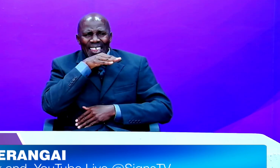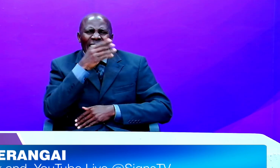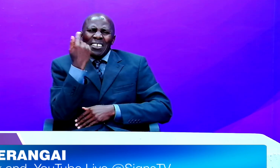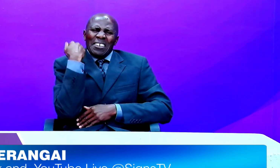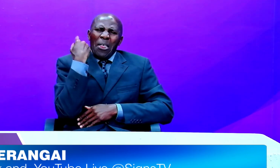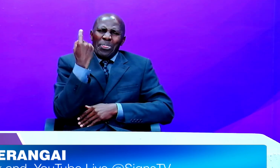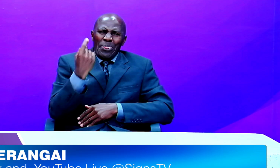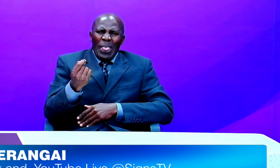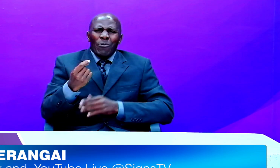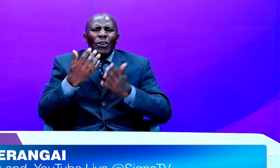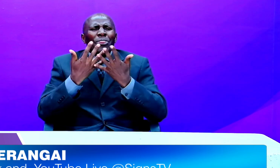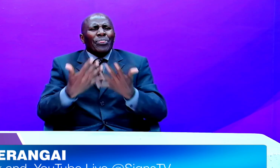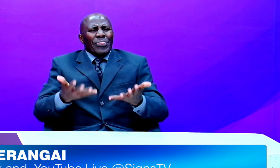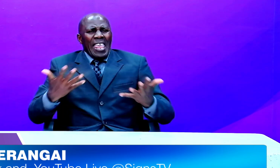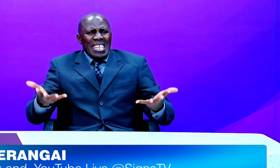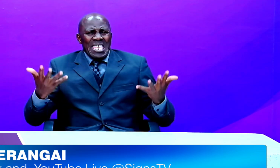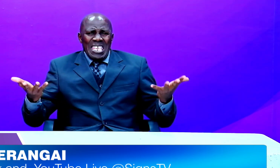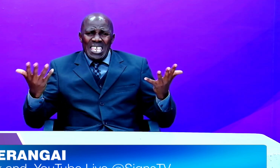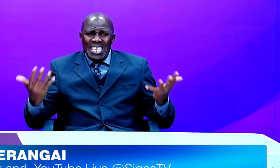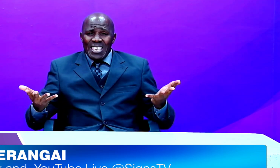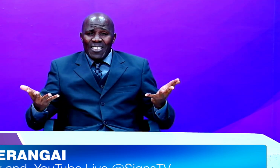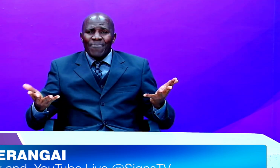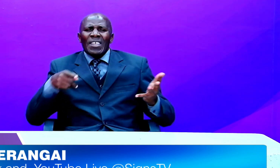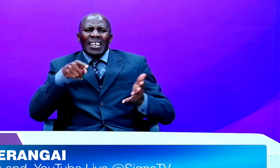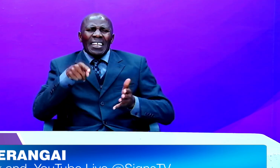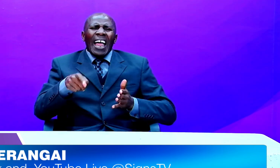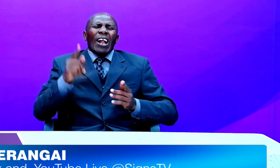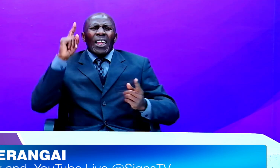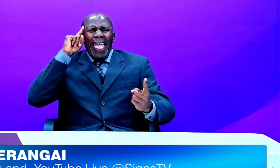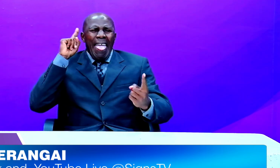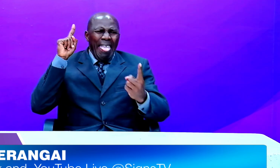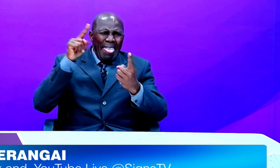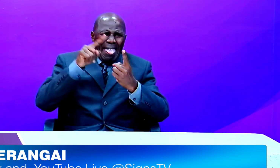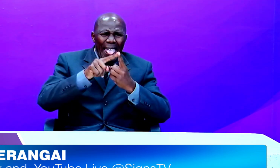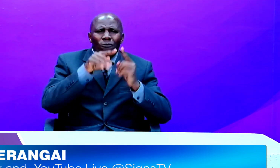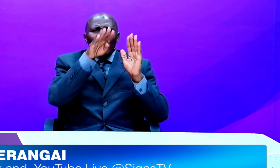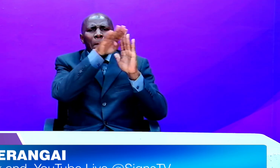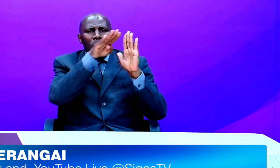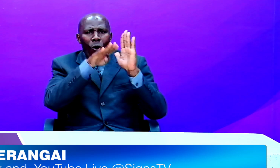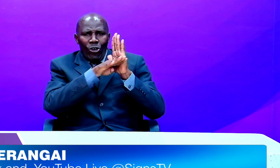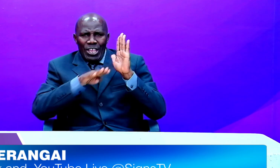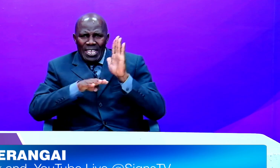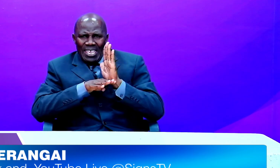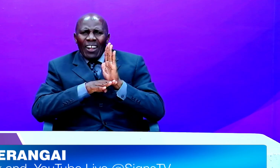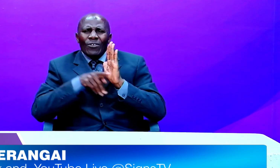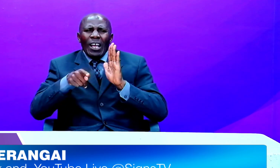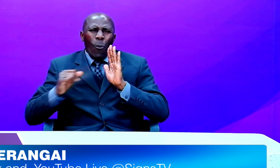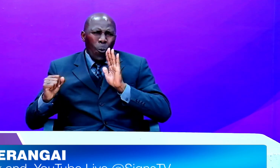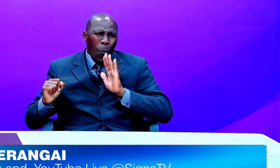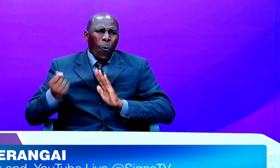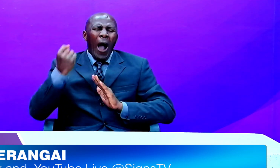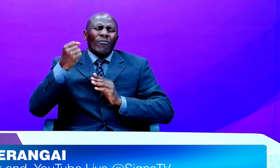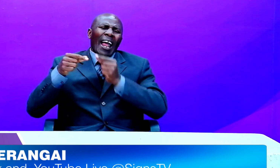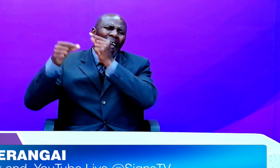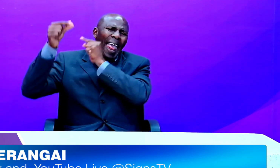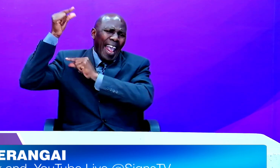the opposition for rejecting ODM leader Raila Odinga's recent proposal for an intergenerational